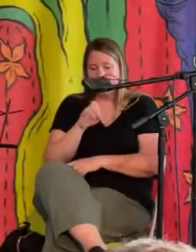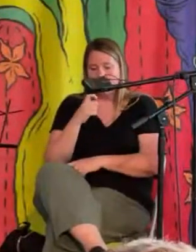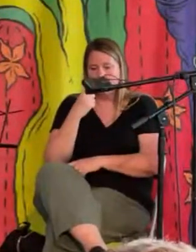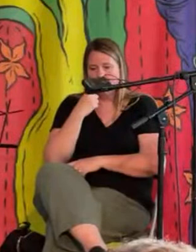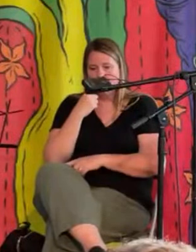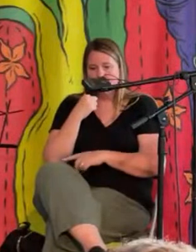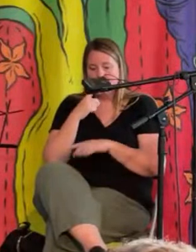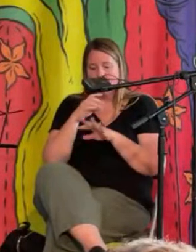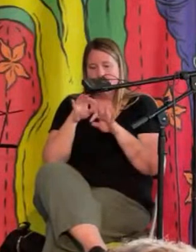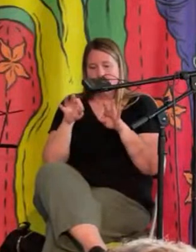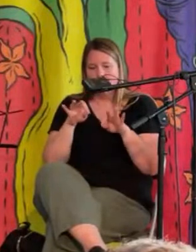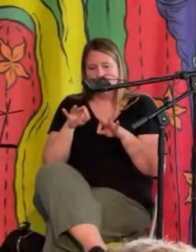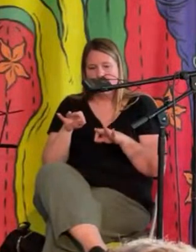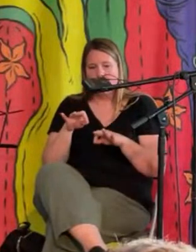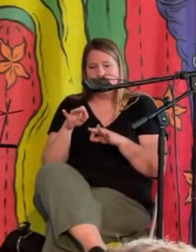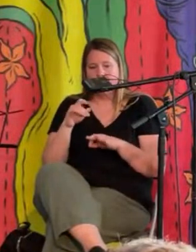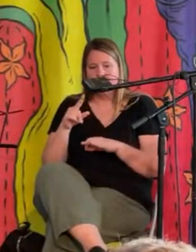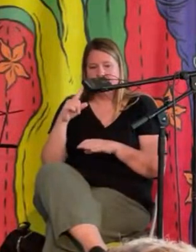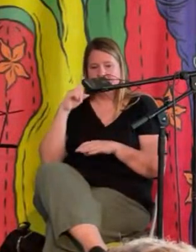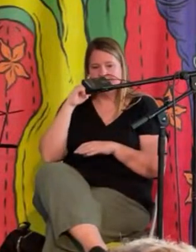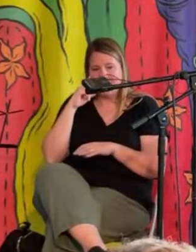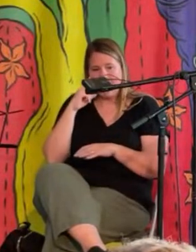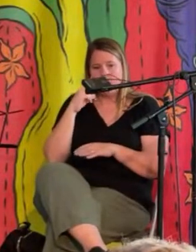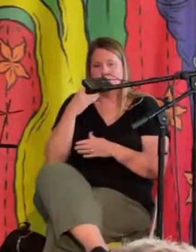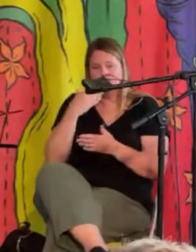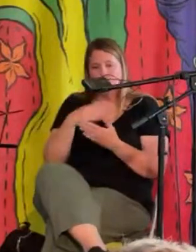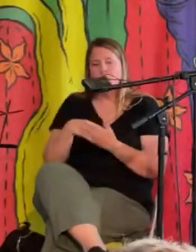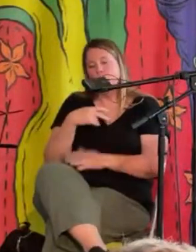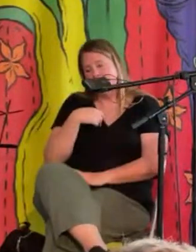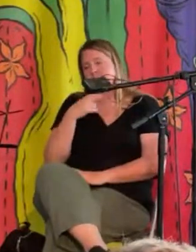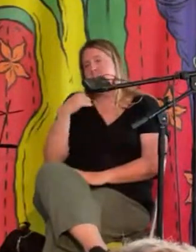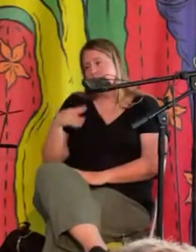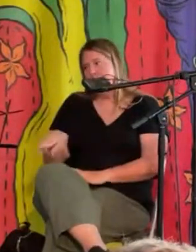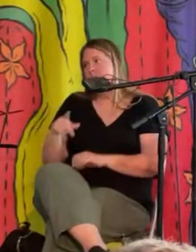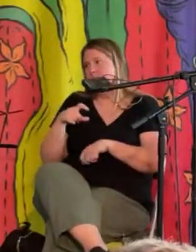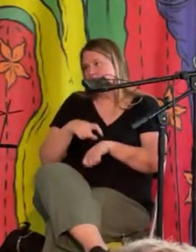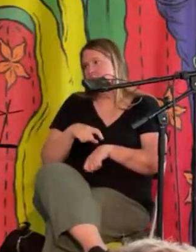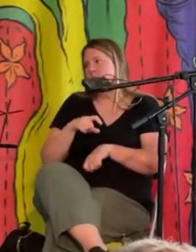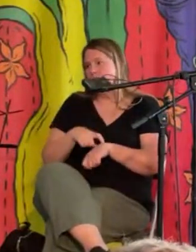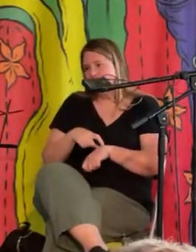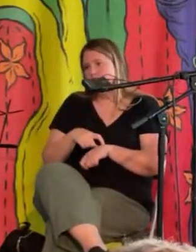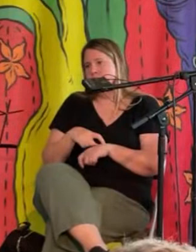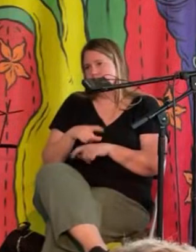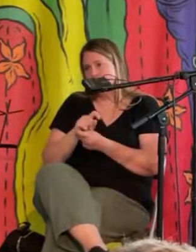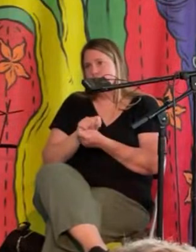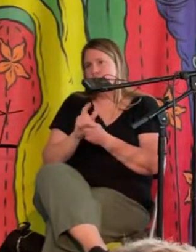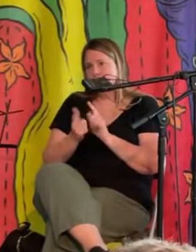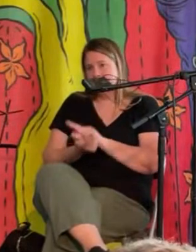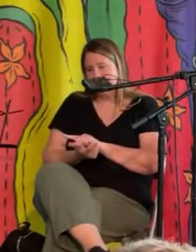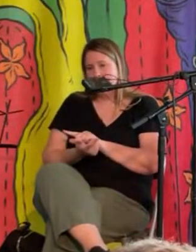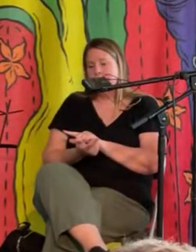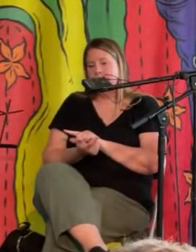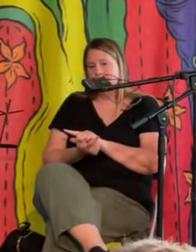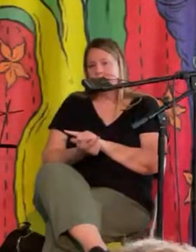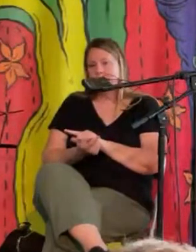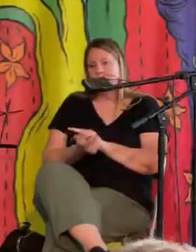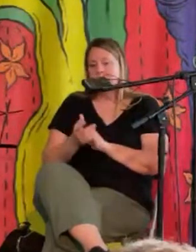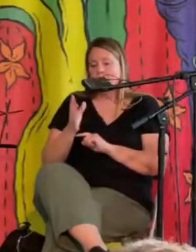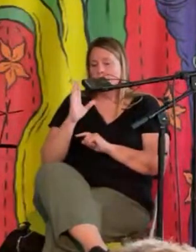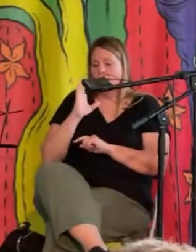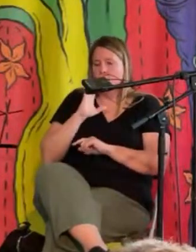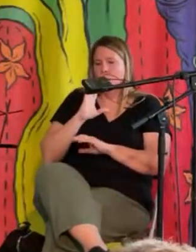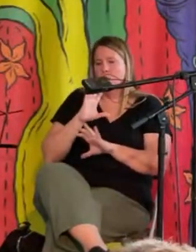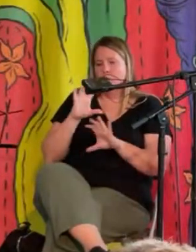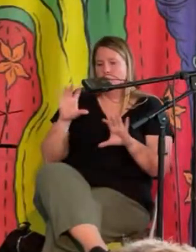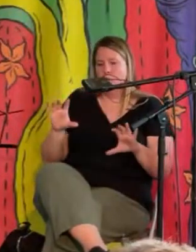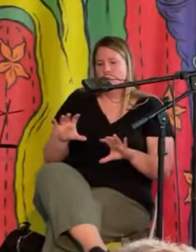that sounds really good, you will have a hell of a time translating it. You will do a good job if you